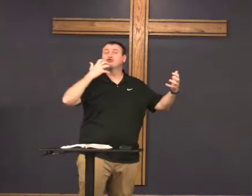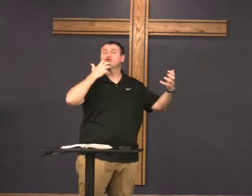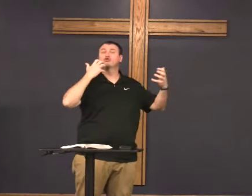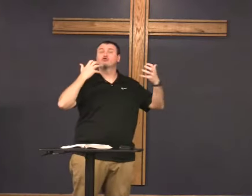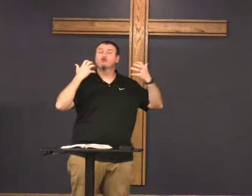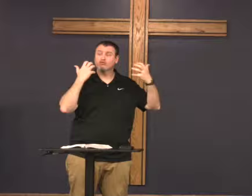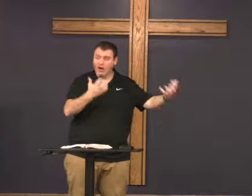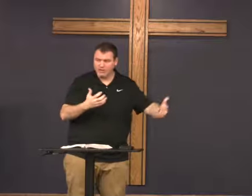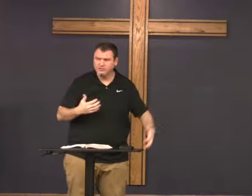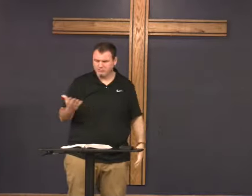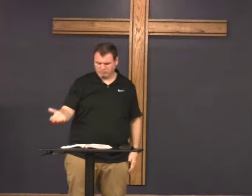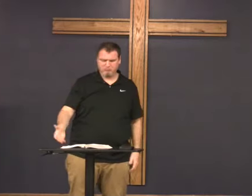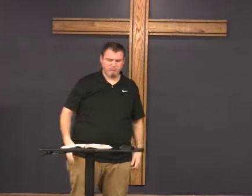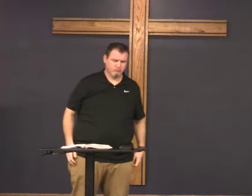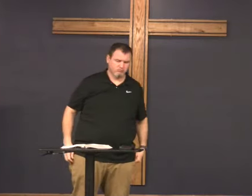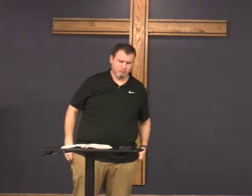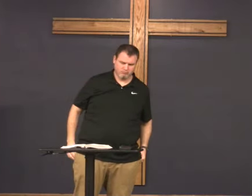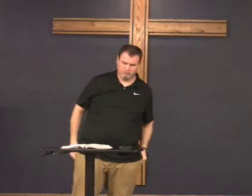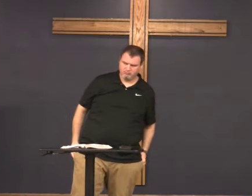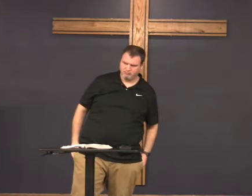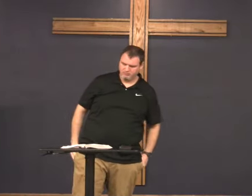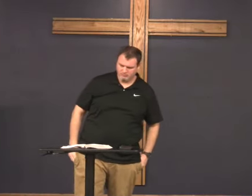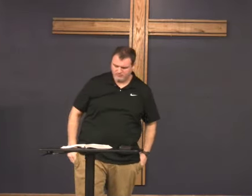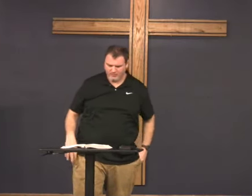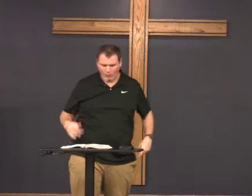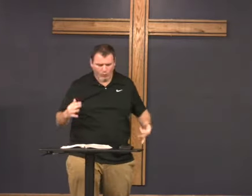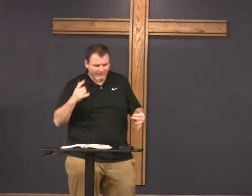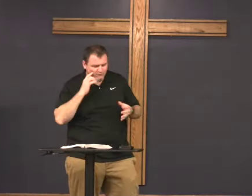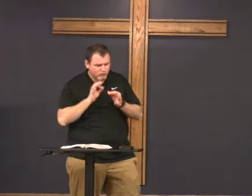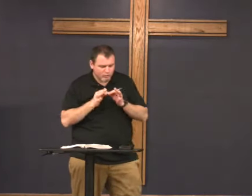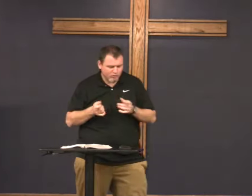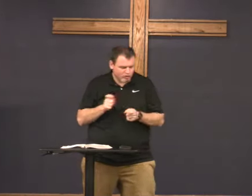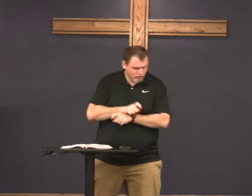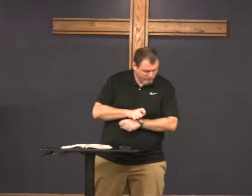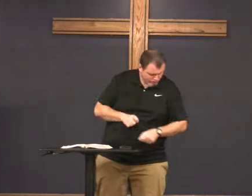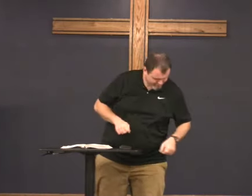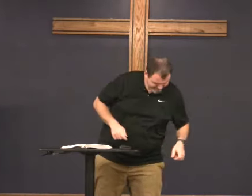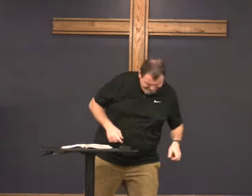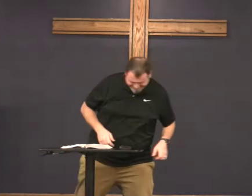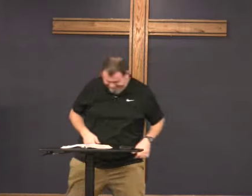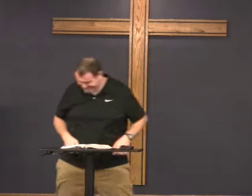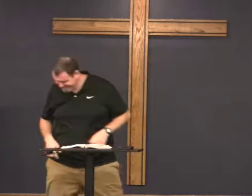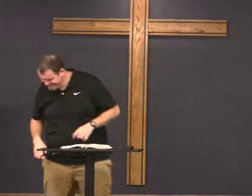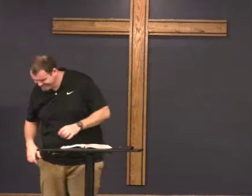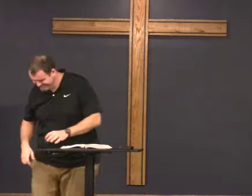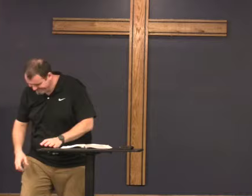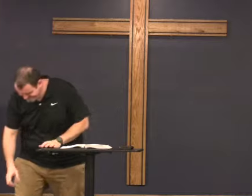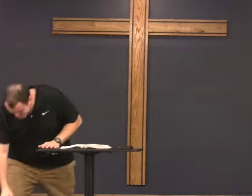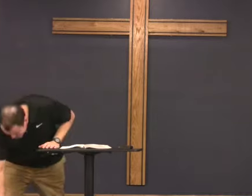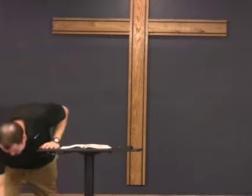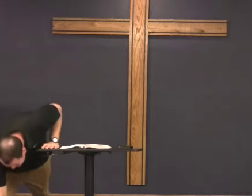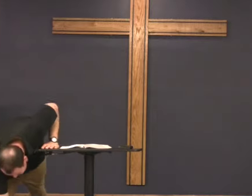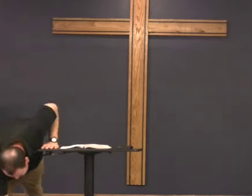Verse 14. And cried aloud. Yeah, here it is.